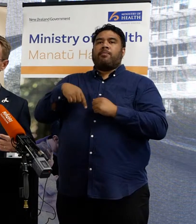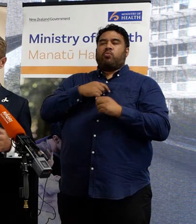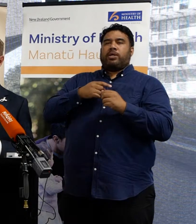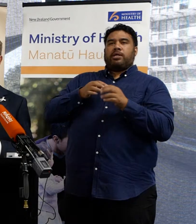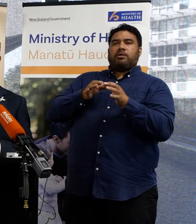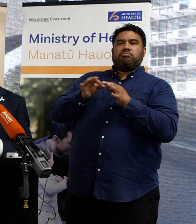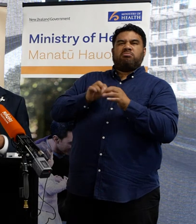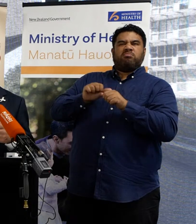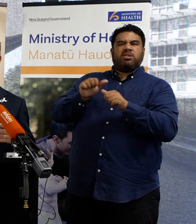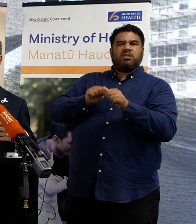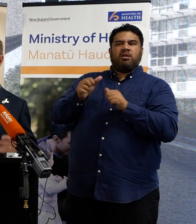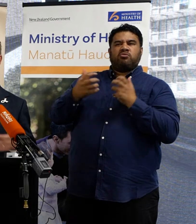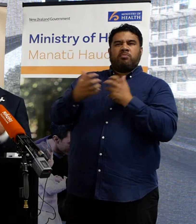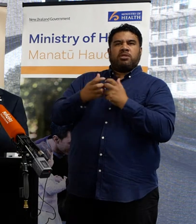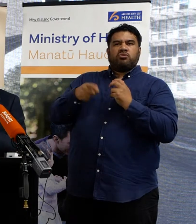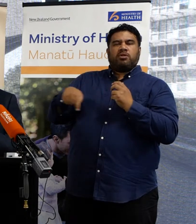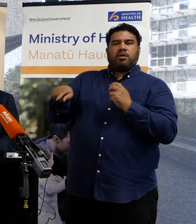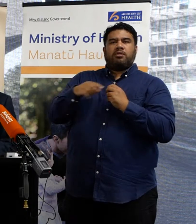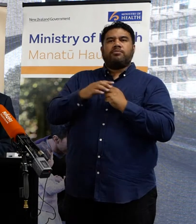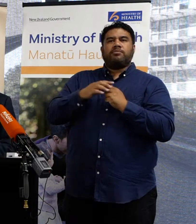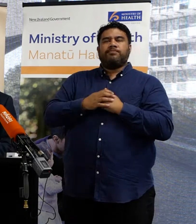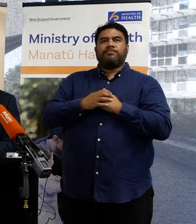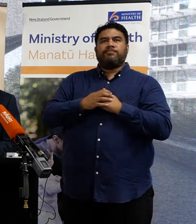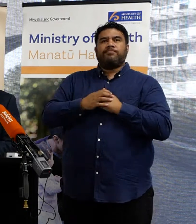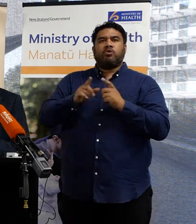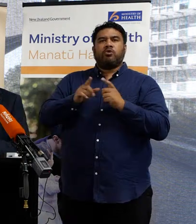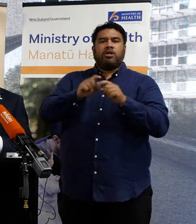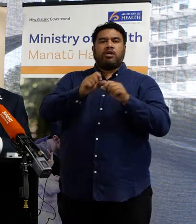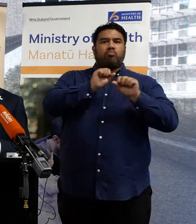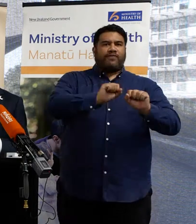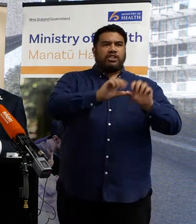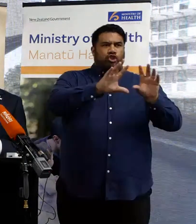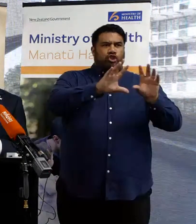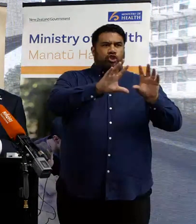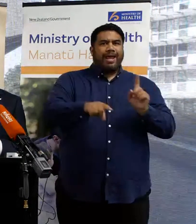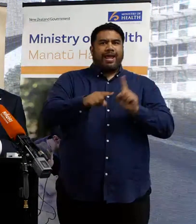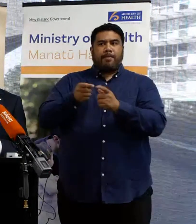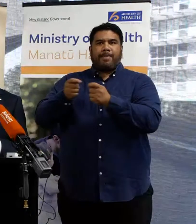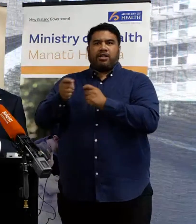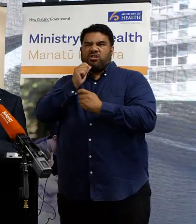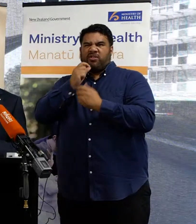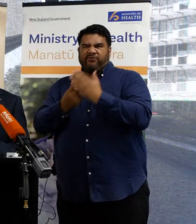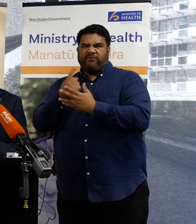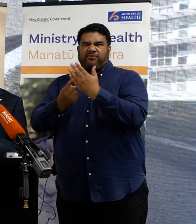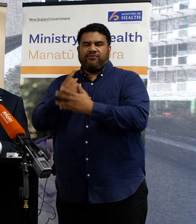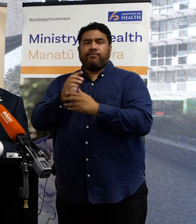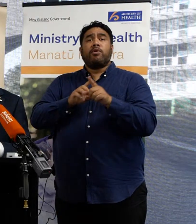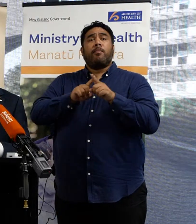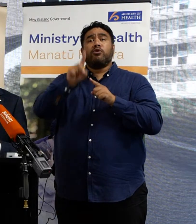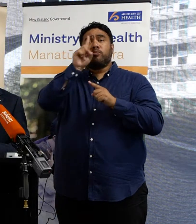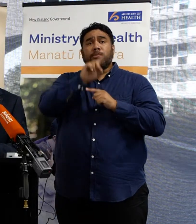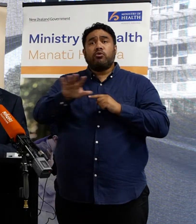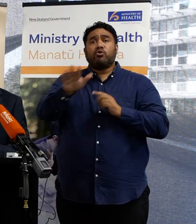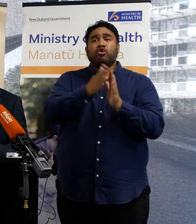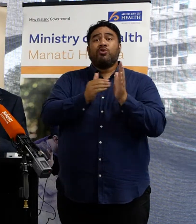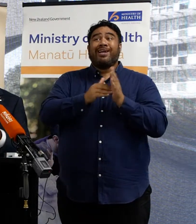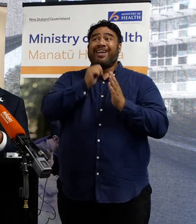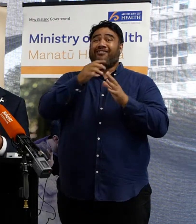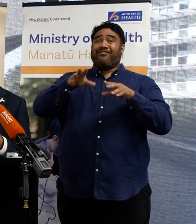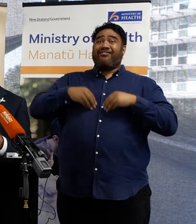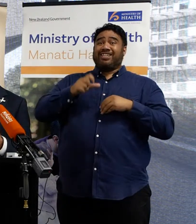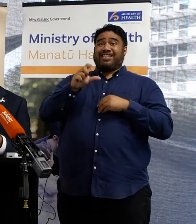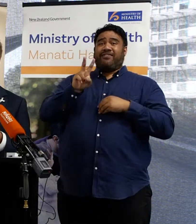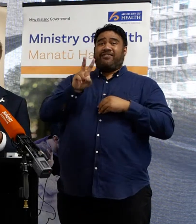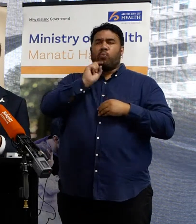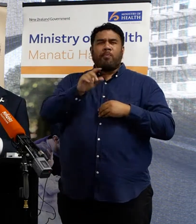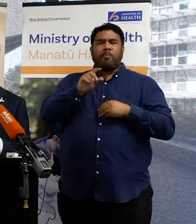a really critical part of both preventing and managing an outbreak. Of course, most people will have mild to moderate disease and